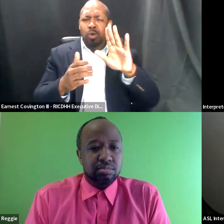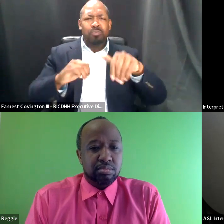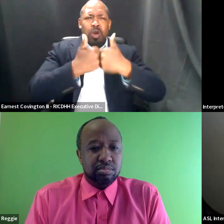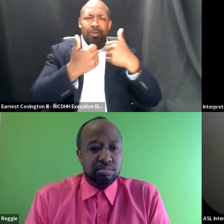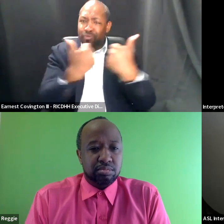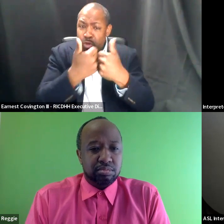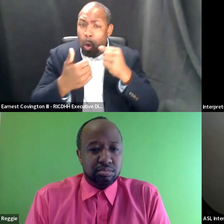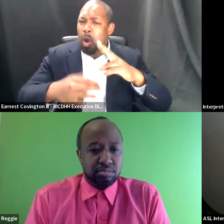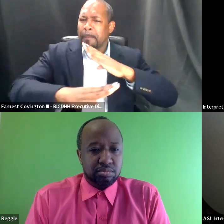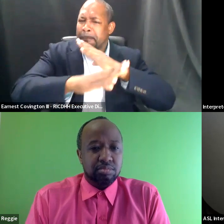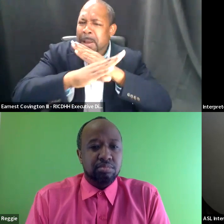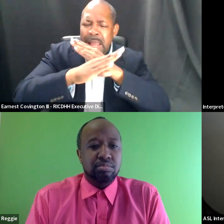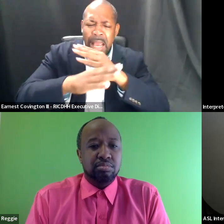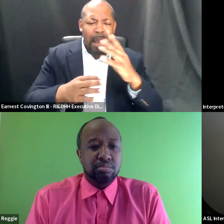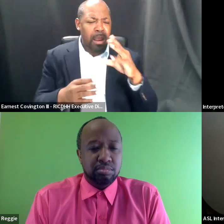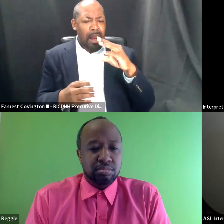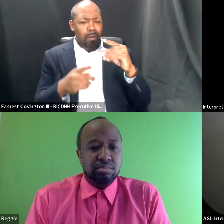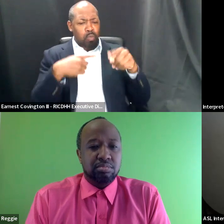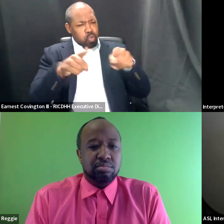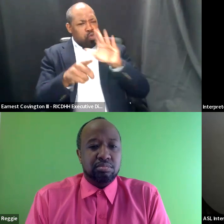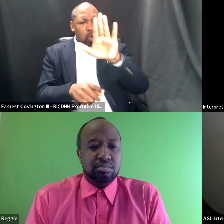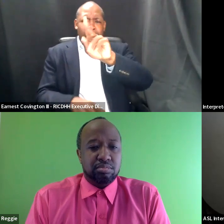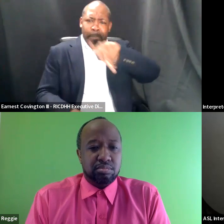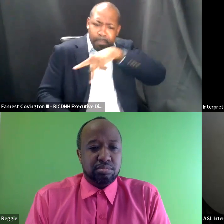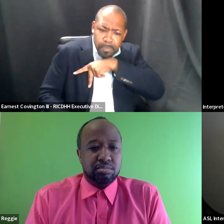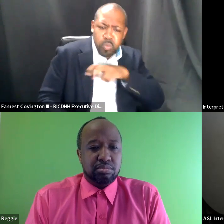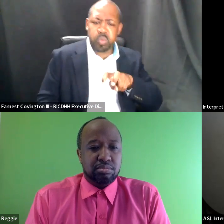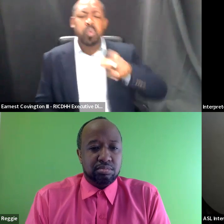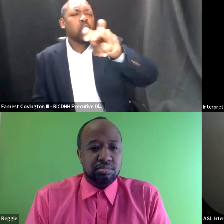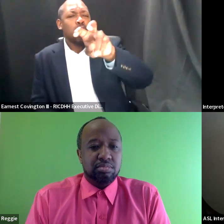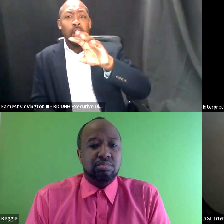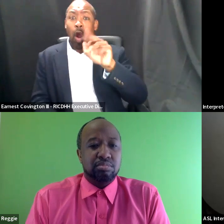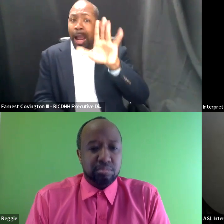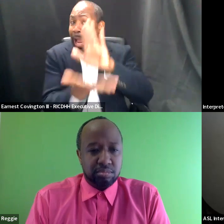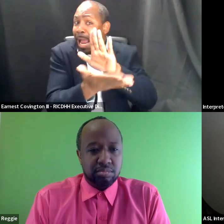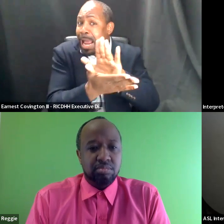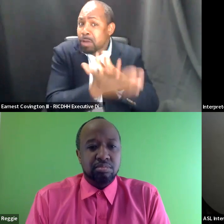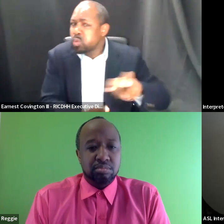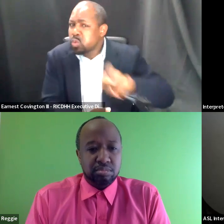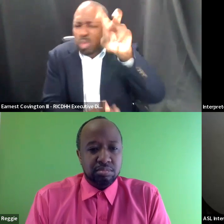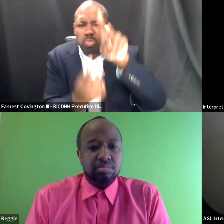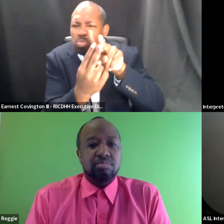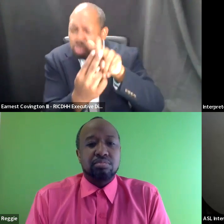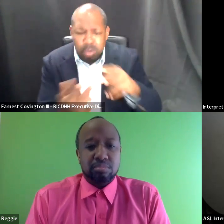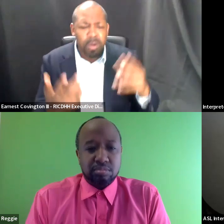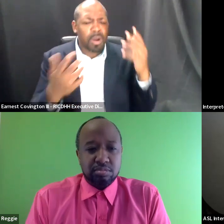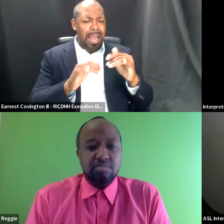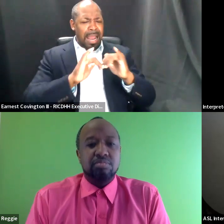So having said all of that, could you share a bit about any challenges or barriers